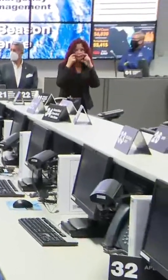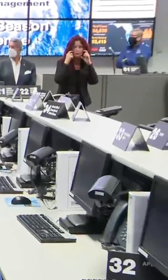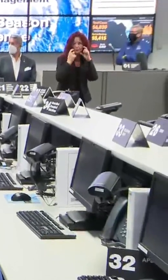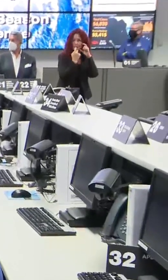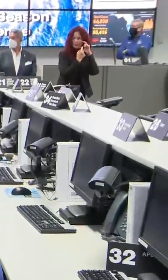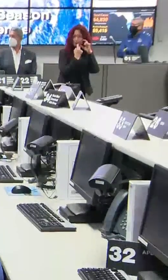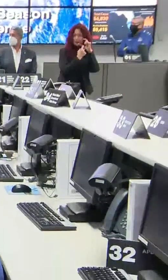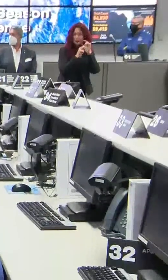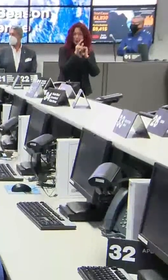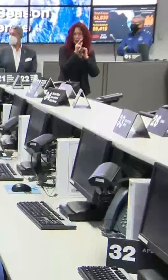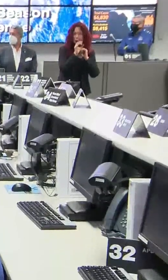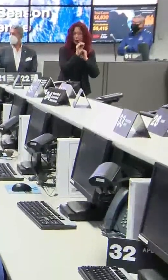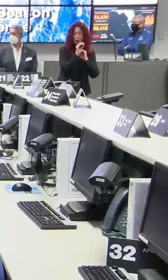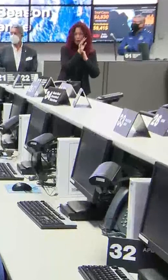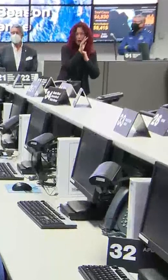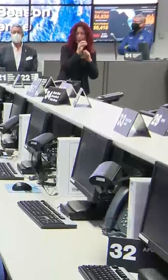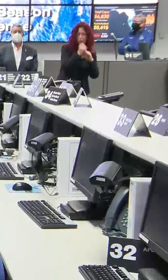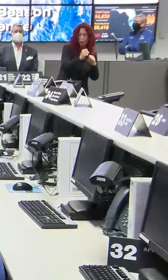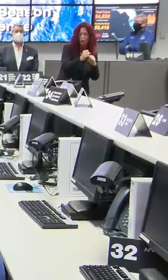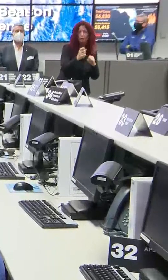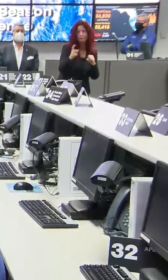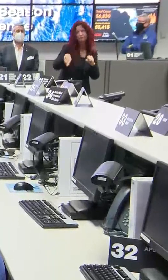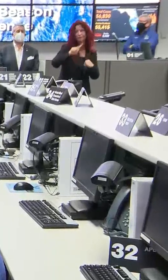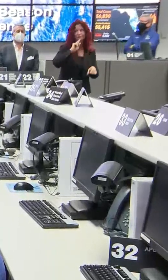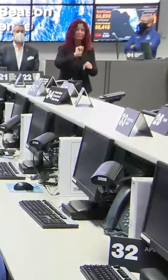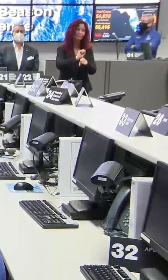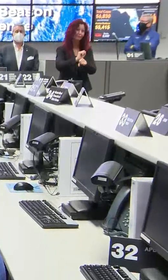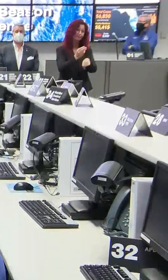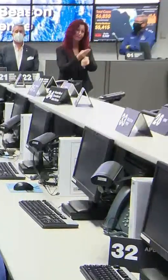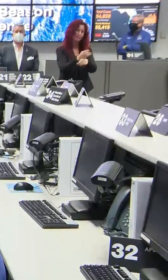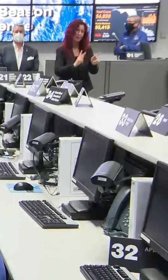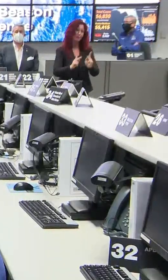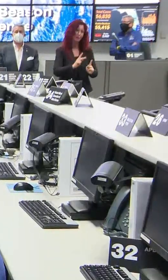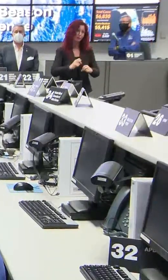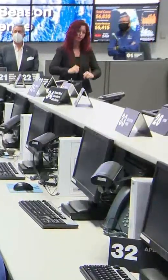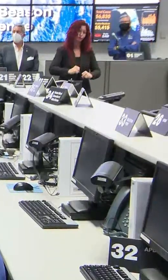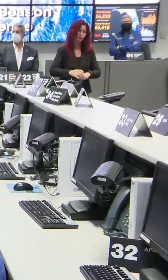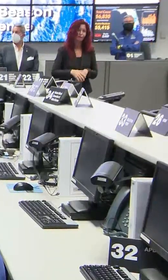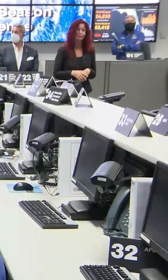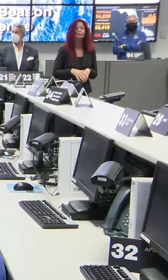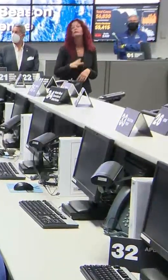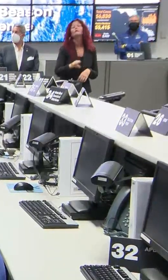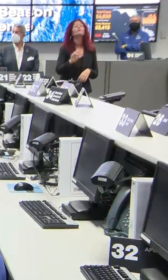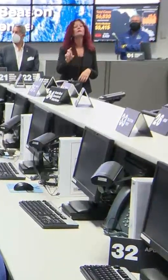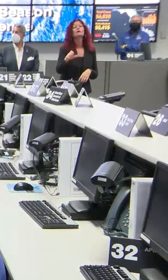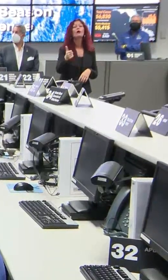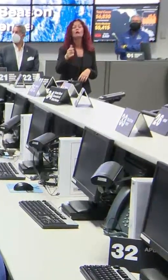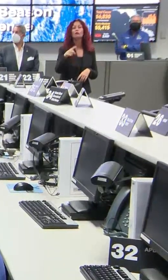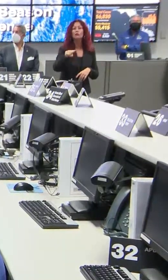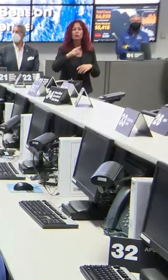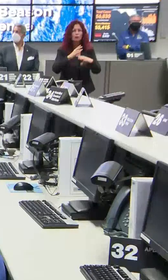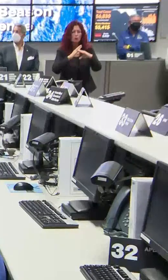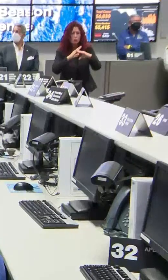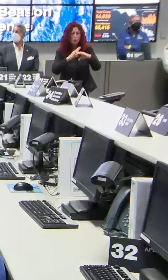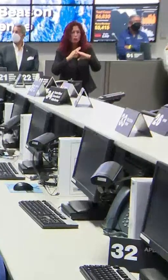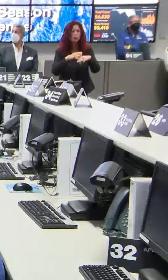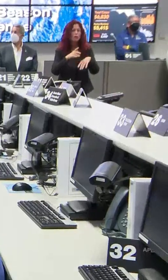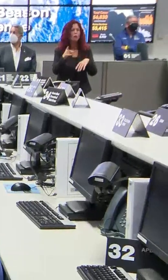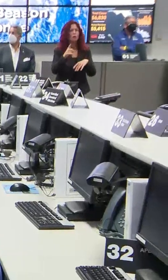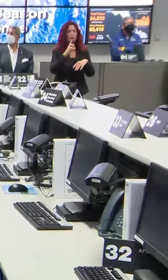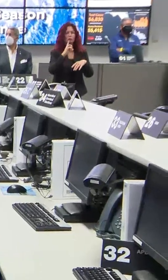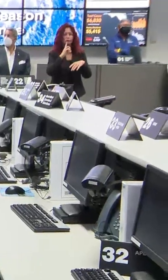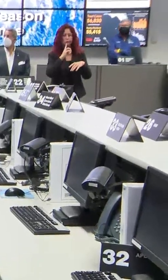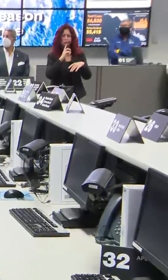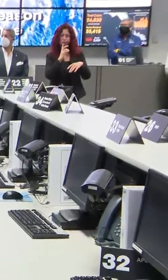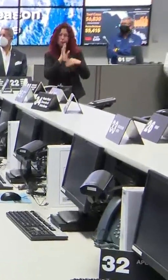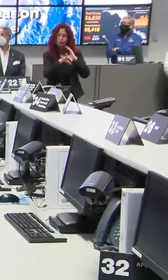community. And there are other protesters that took part in that, and protection of the CBS, and we're